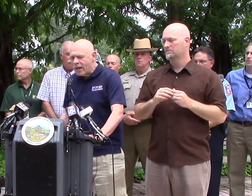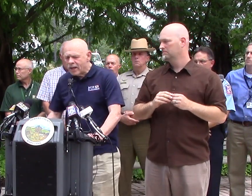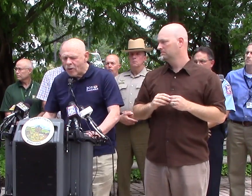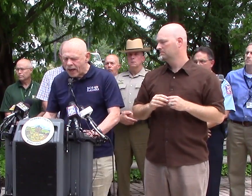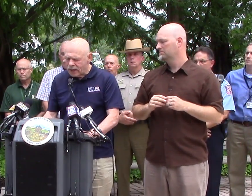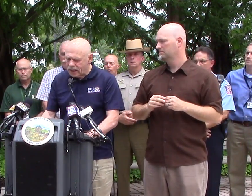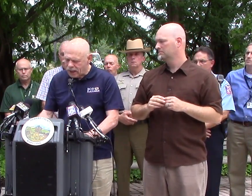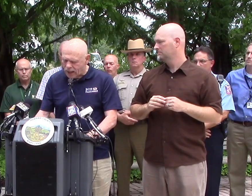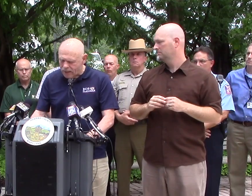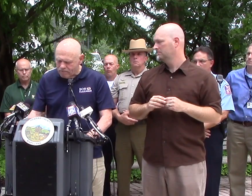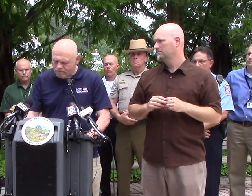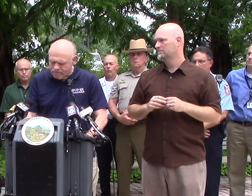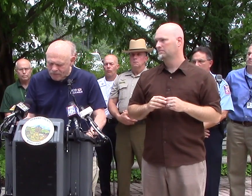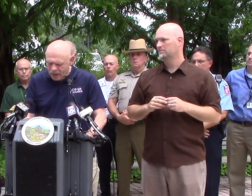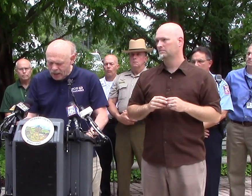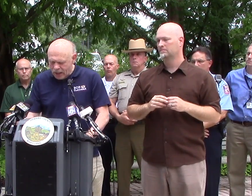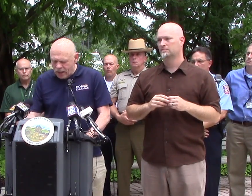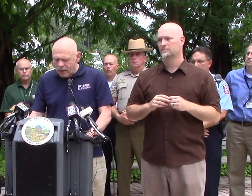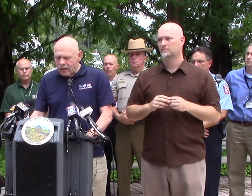Thank you, Alan.